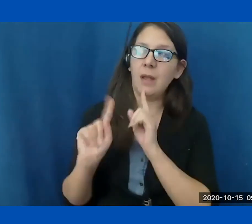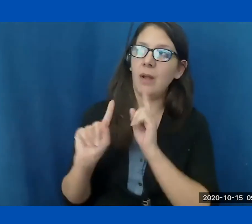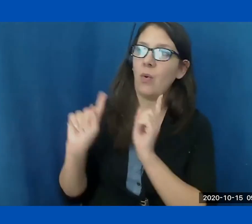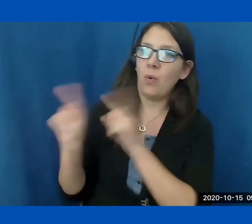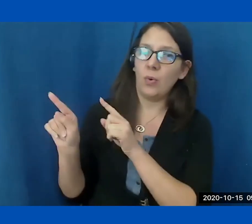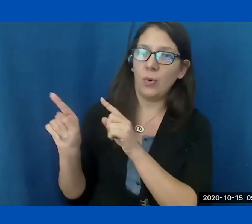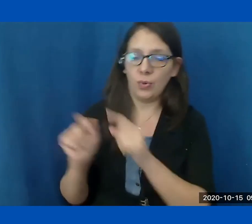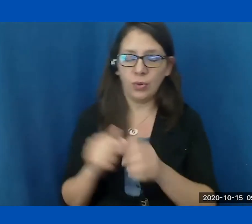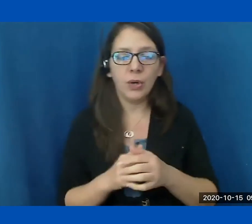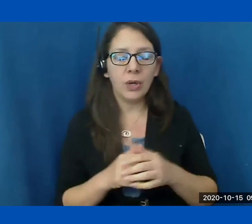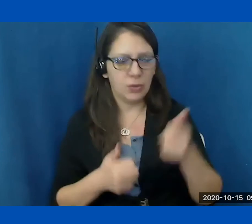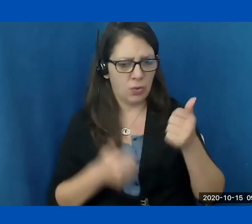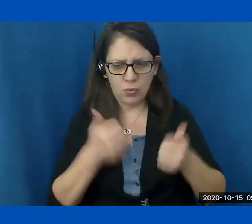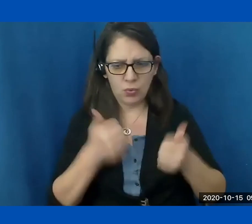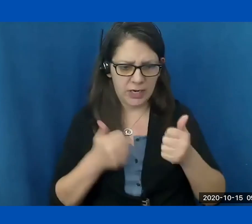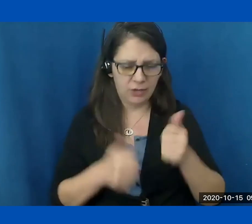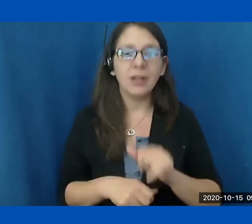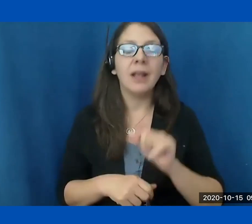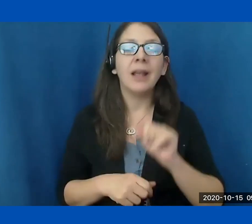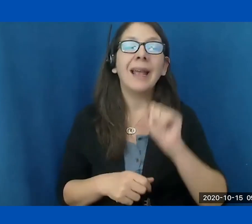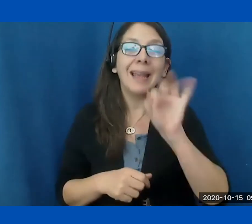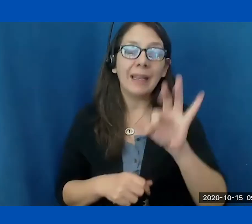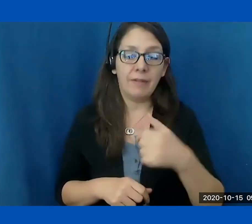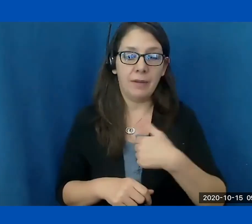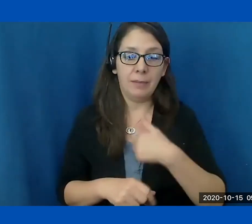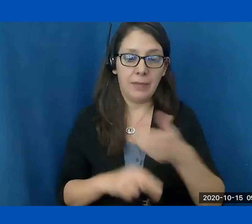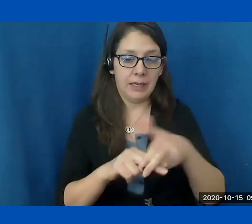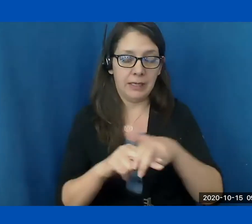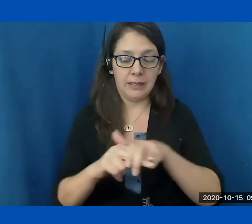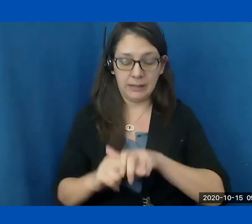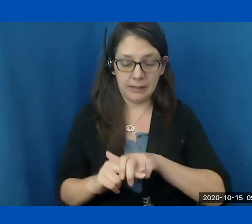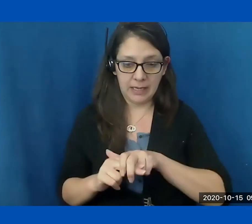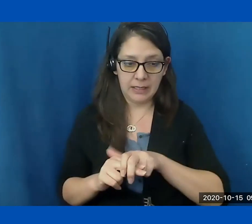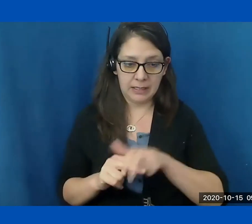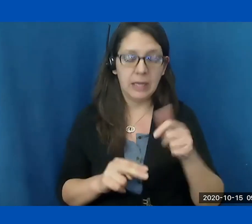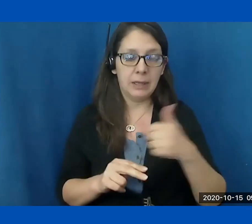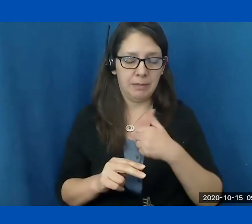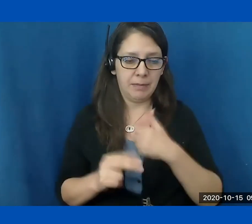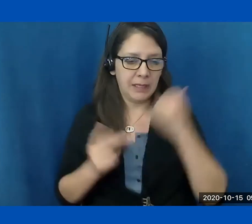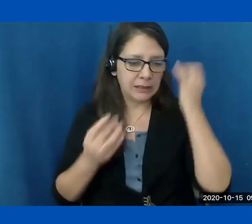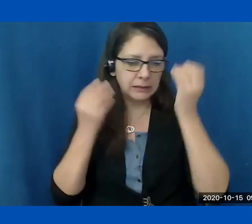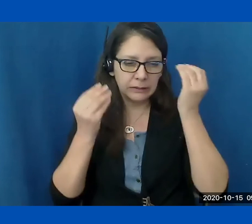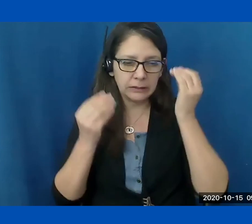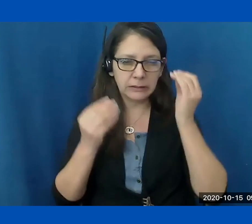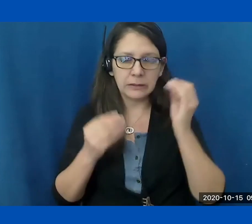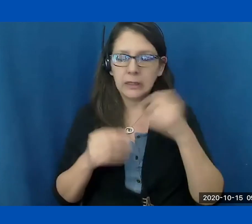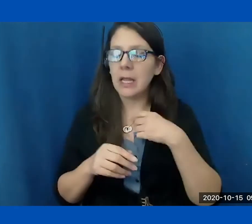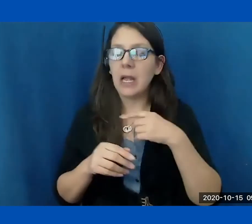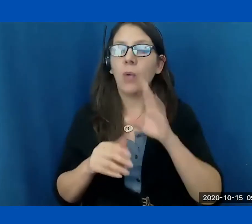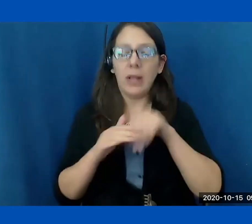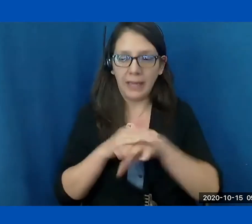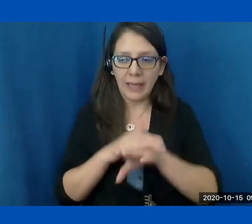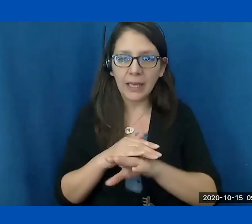that seats people, then I feel fine walking in the door and maybe looking for a podium or a